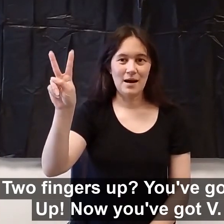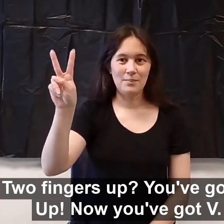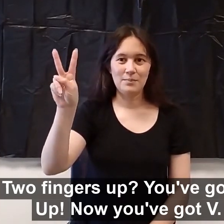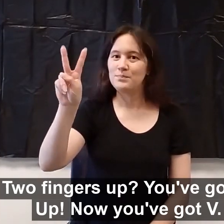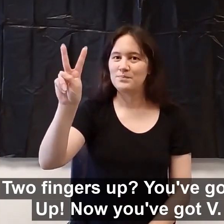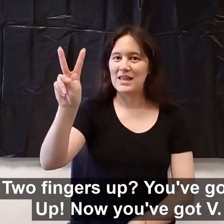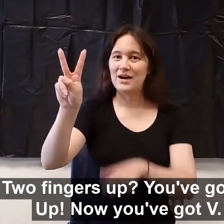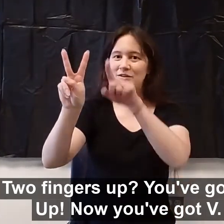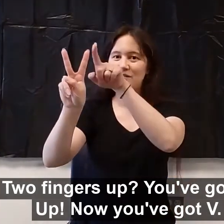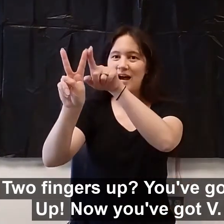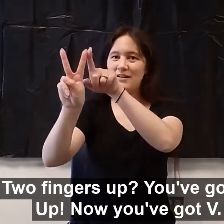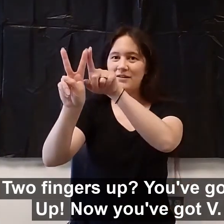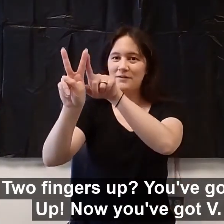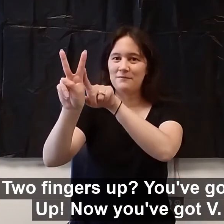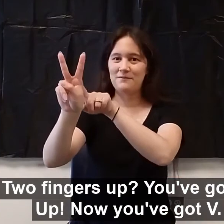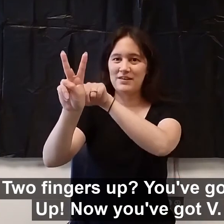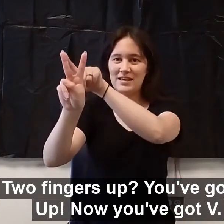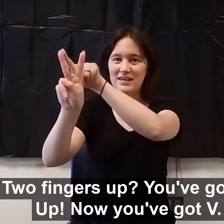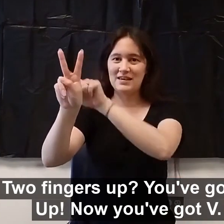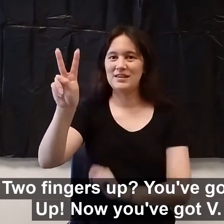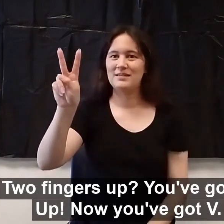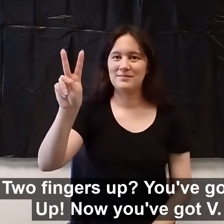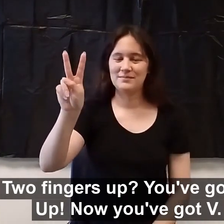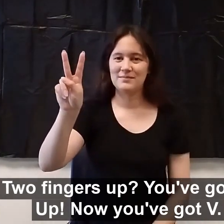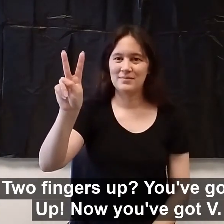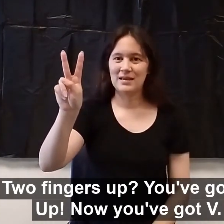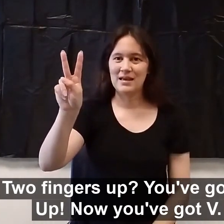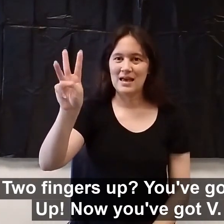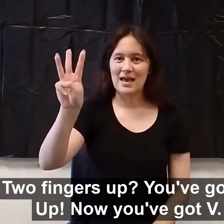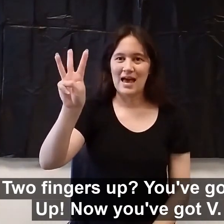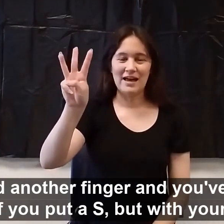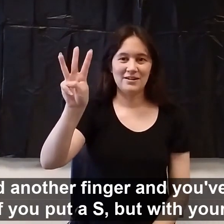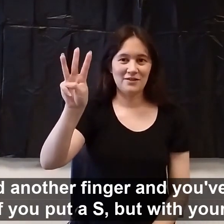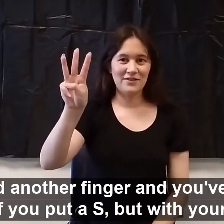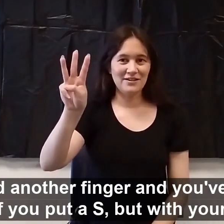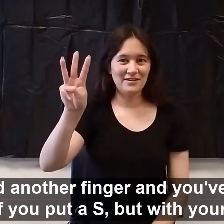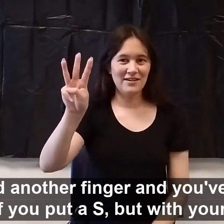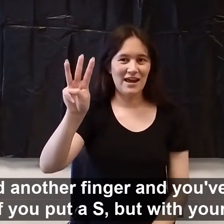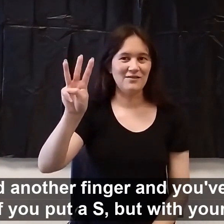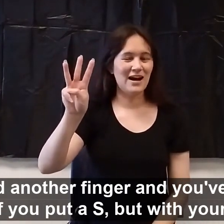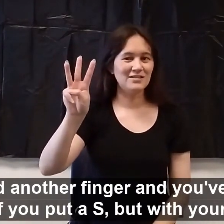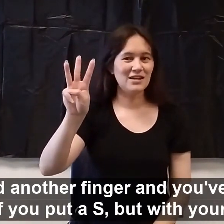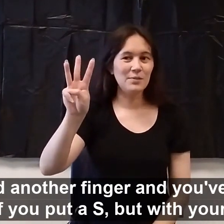Up. Now you've got V. Add another finger, and you've got